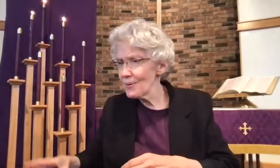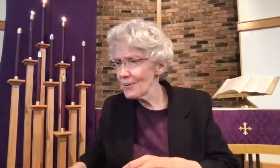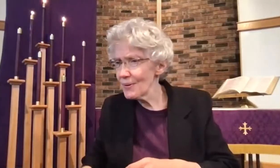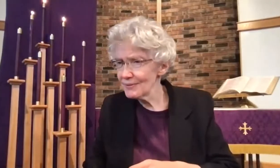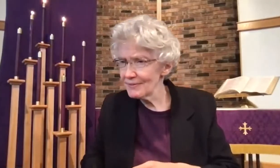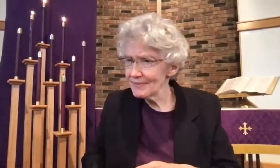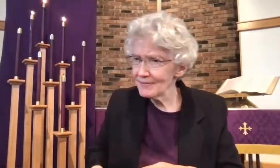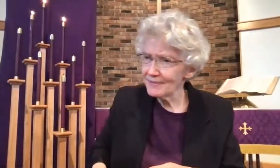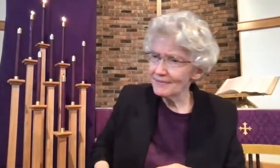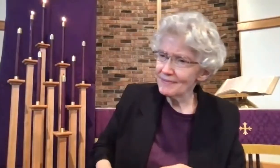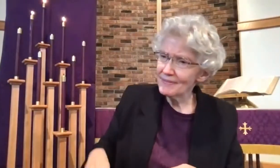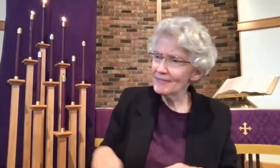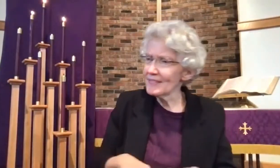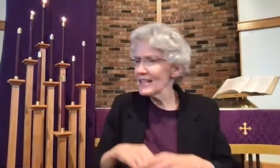in heaven